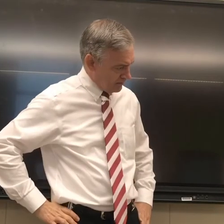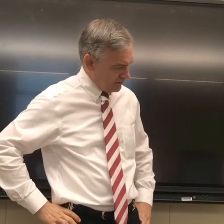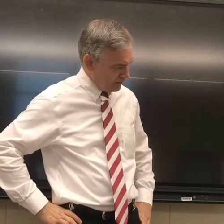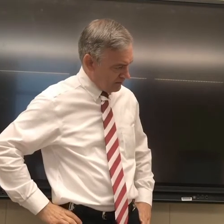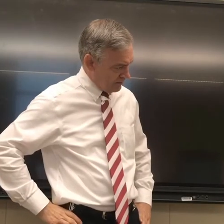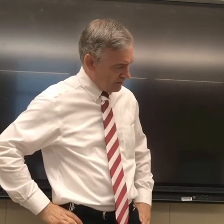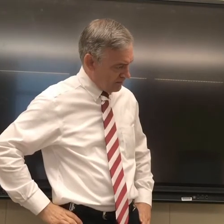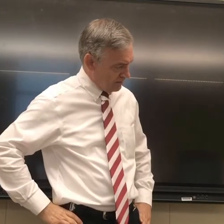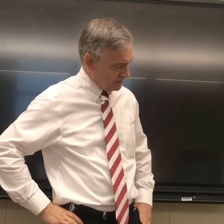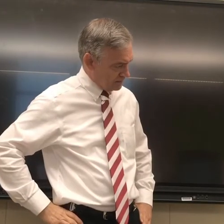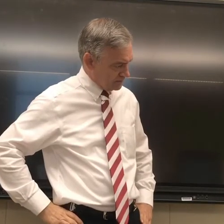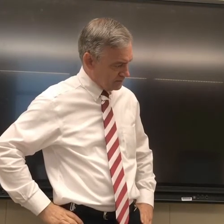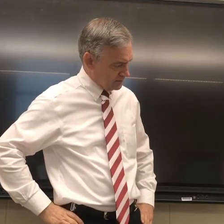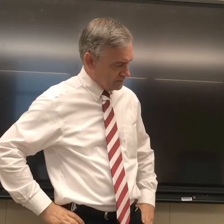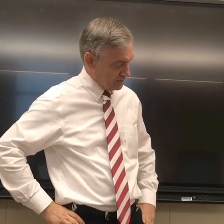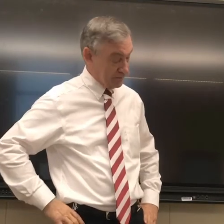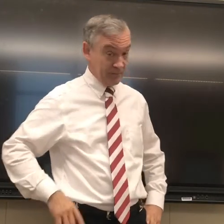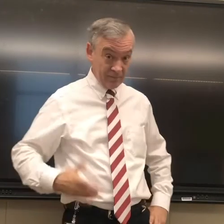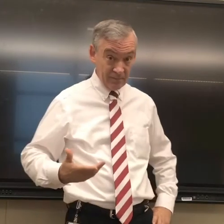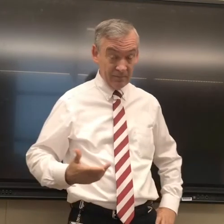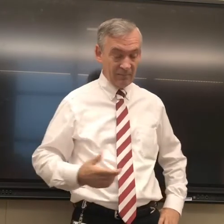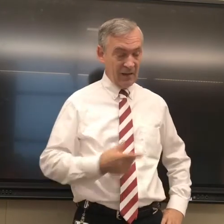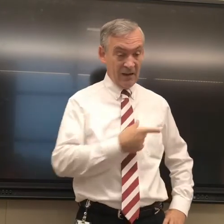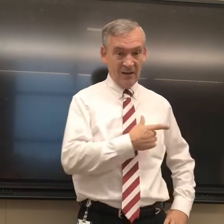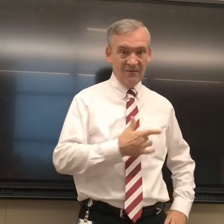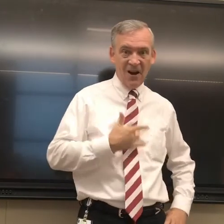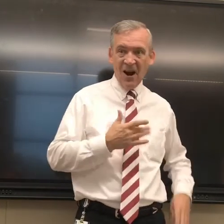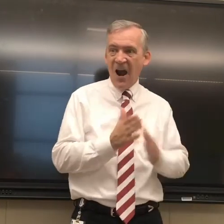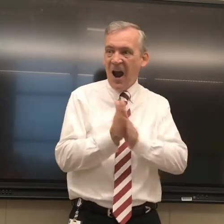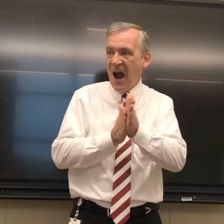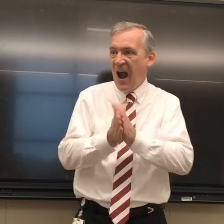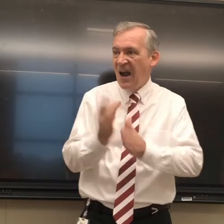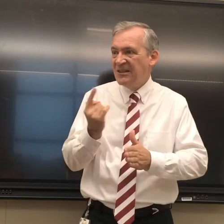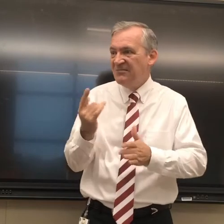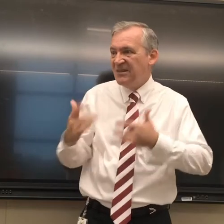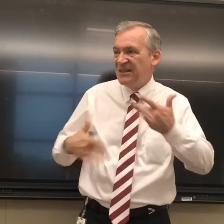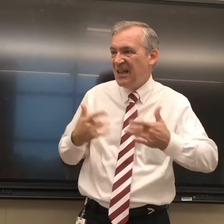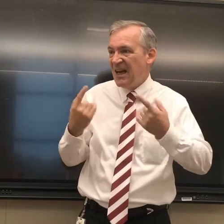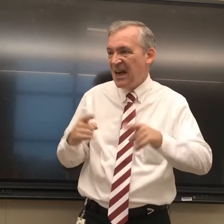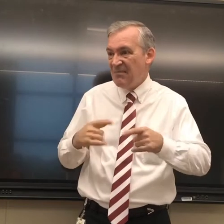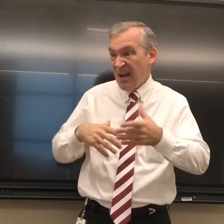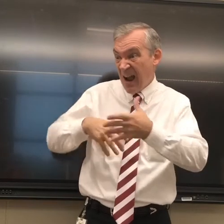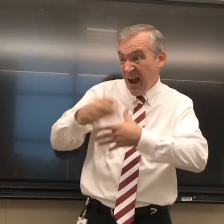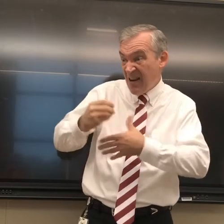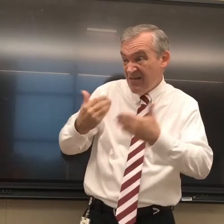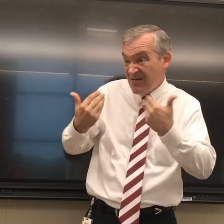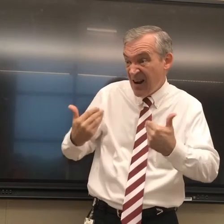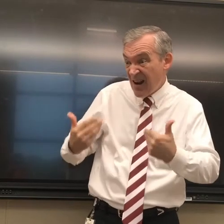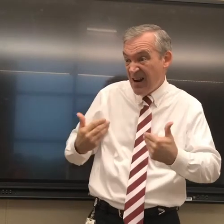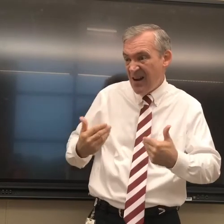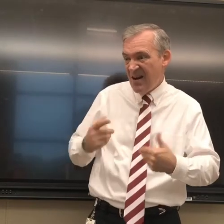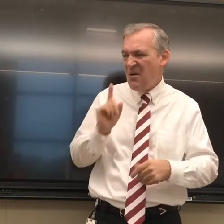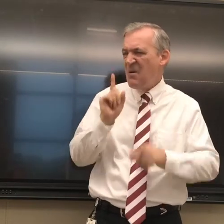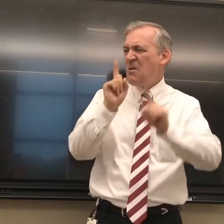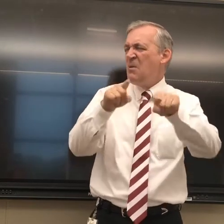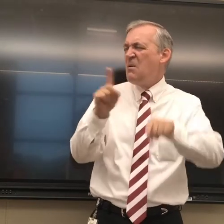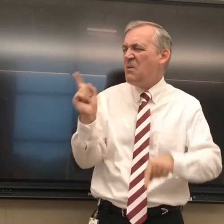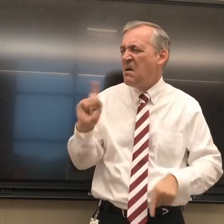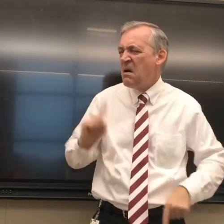The promise of adventure awoke him. Going out now? Where to, Lisbeth? What you